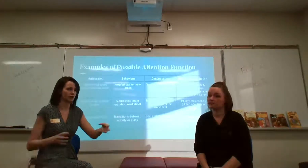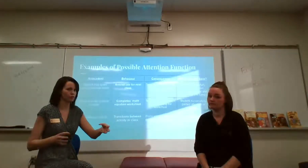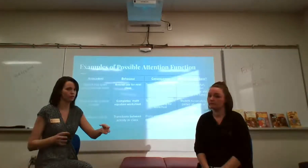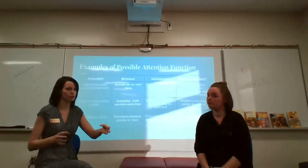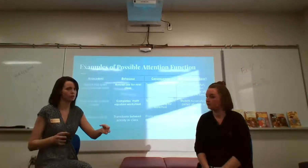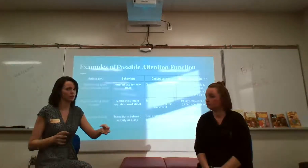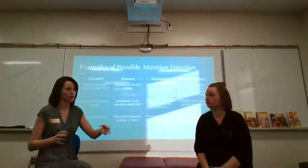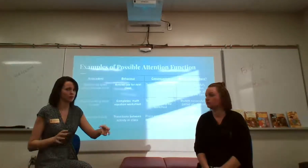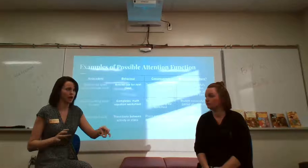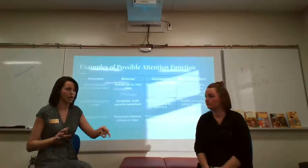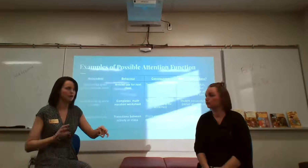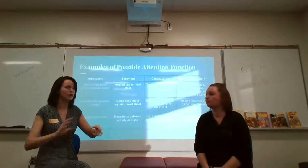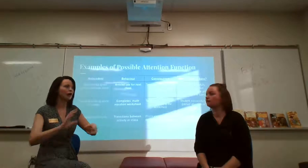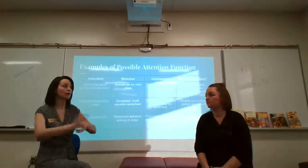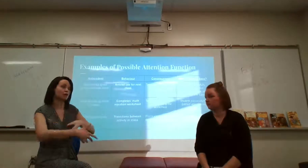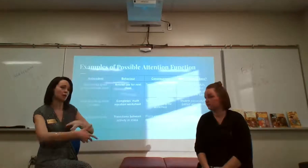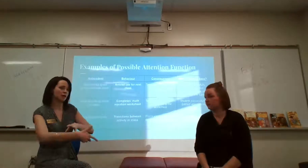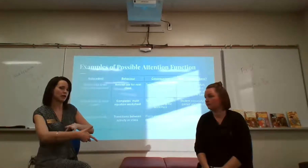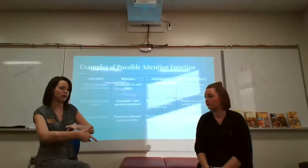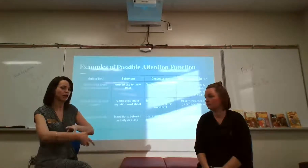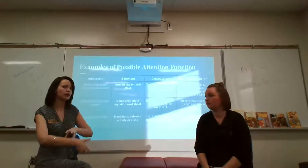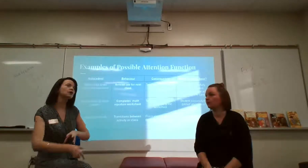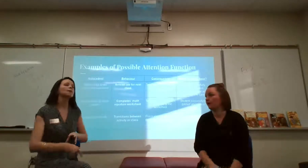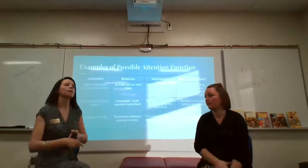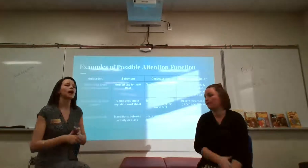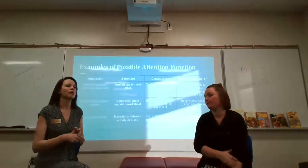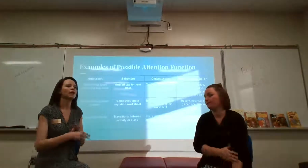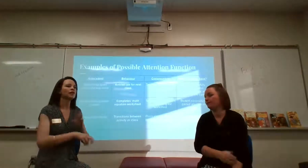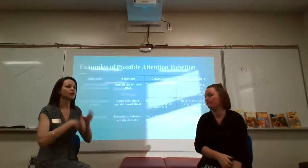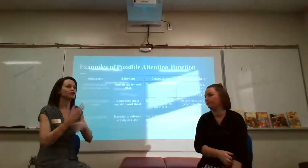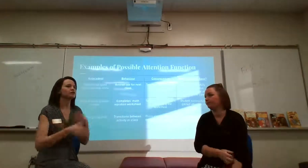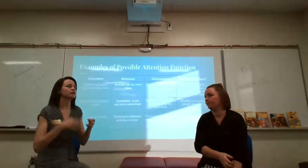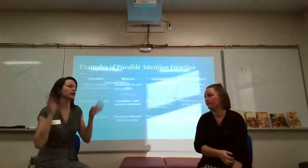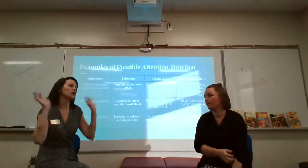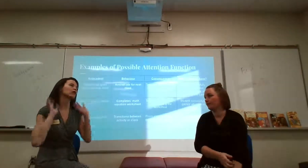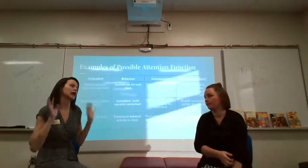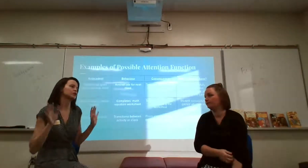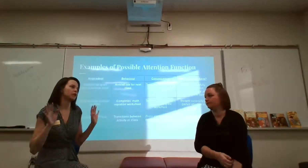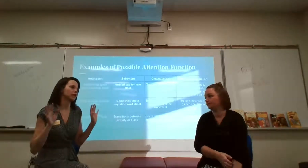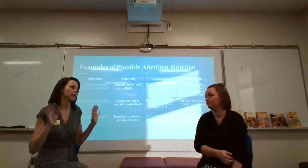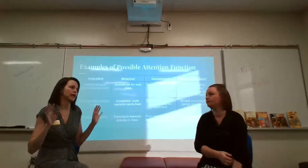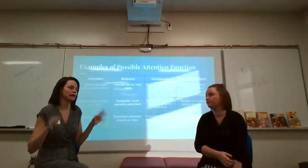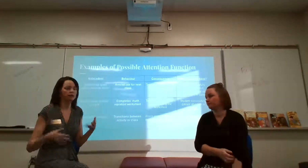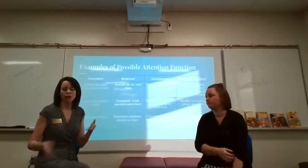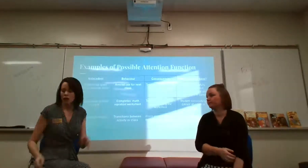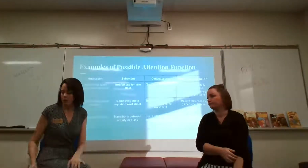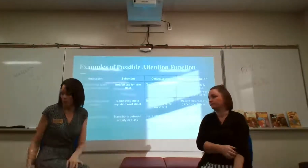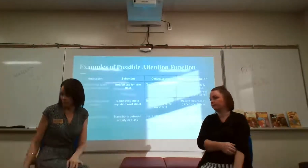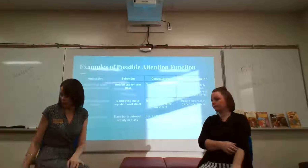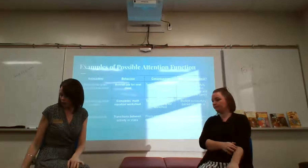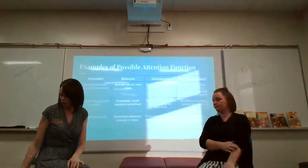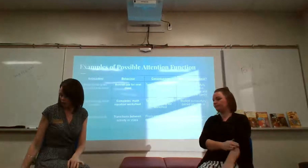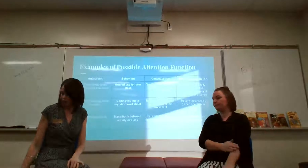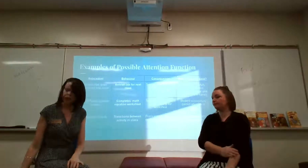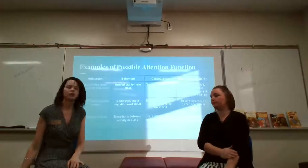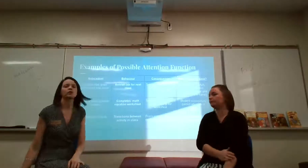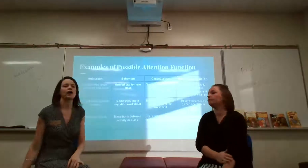the reinforcement at the right time and for the right behavior. Yeah. Then your student's like, oh, okay, I totally get it. But a lot of our students, we have